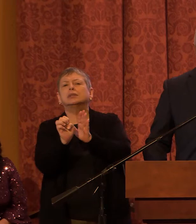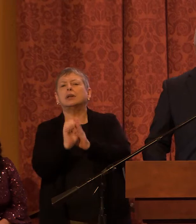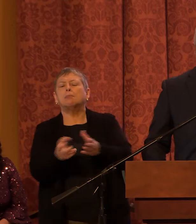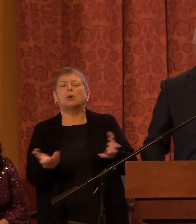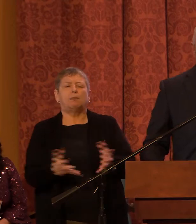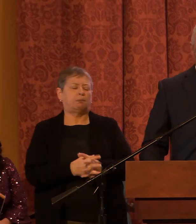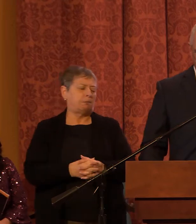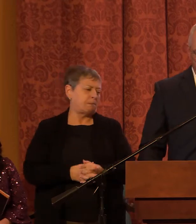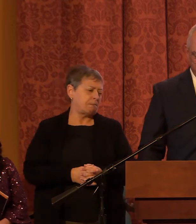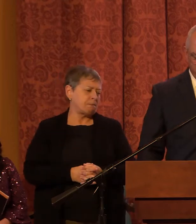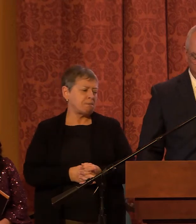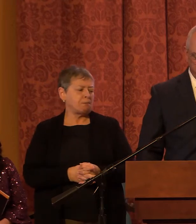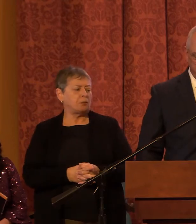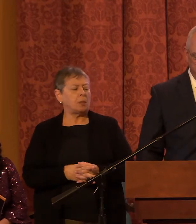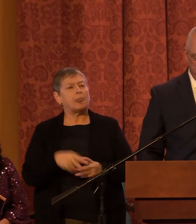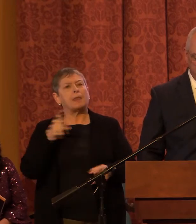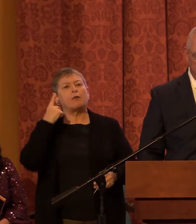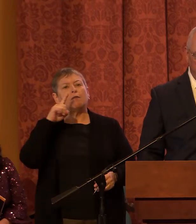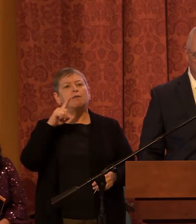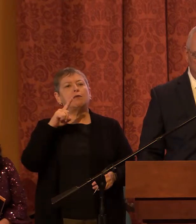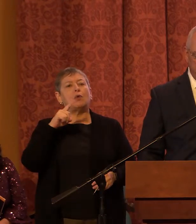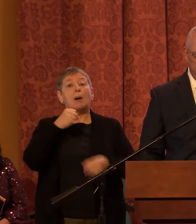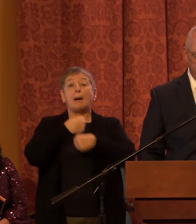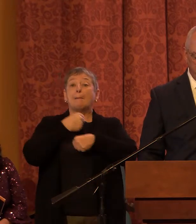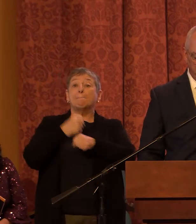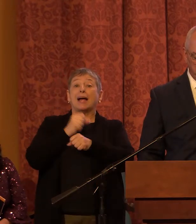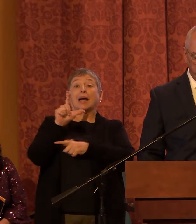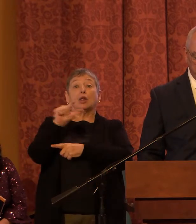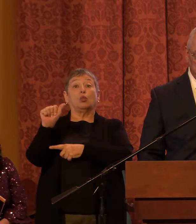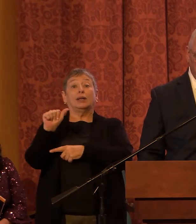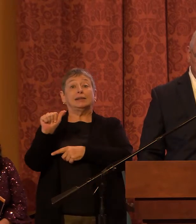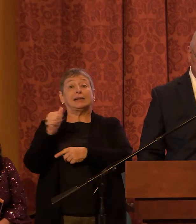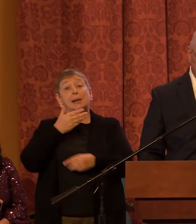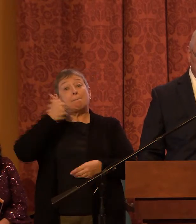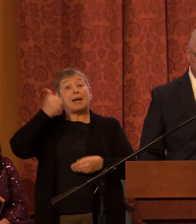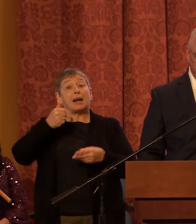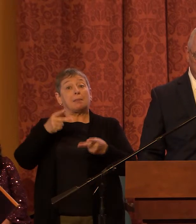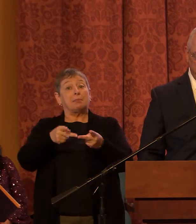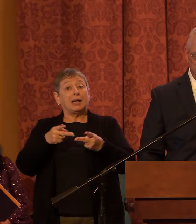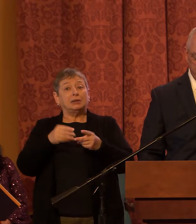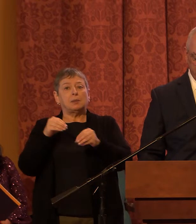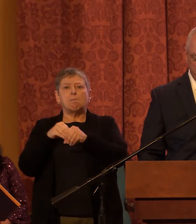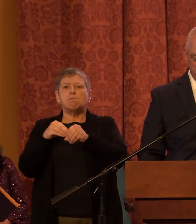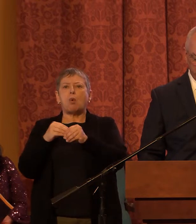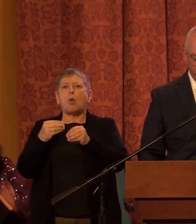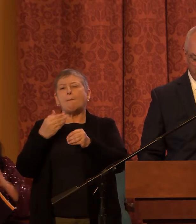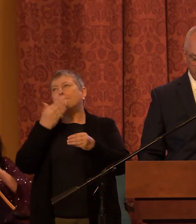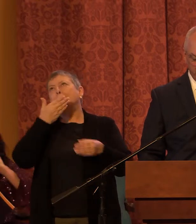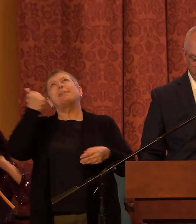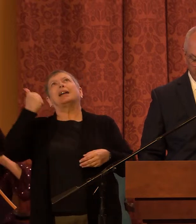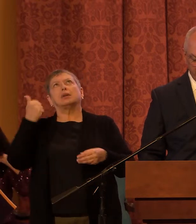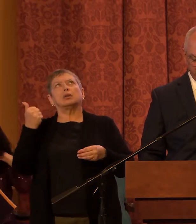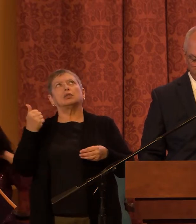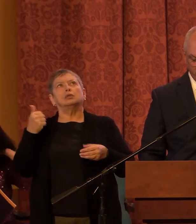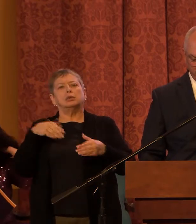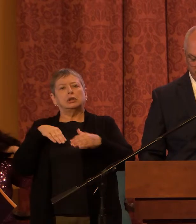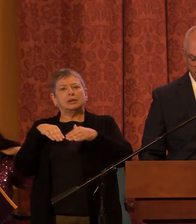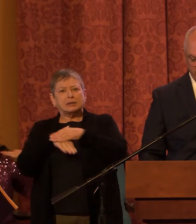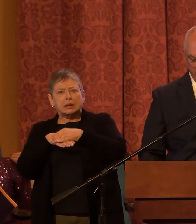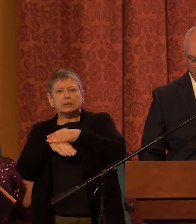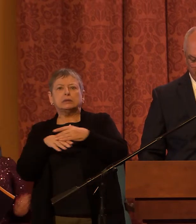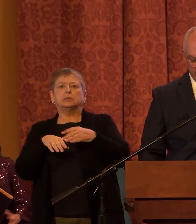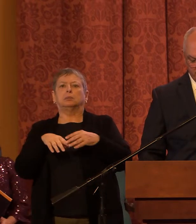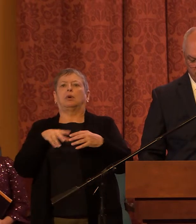example, in terms of making Louisiana a better place, more accessible place, an inclusive place to live, to